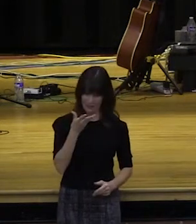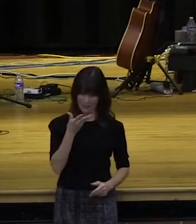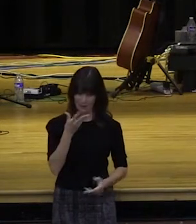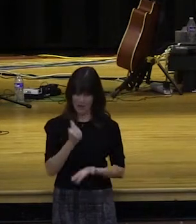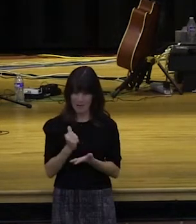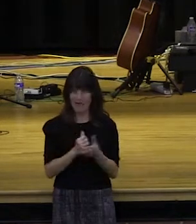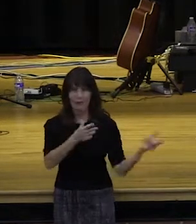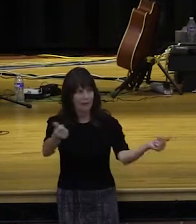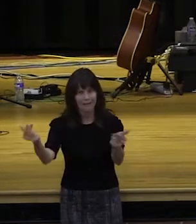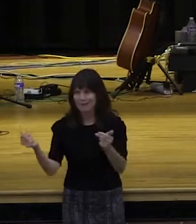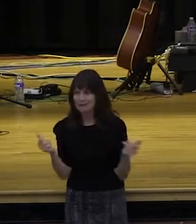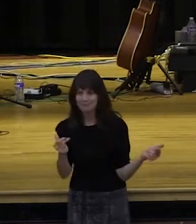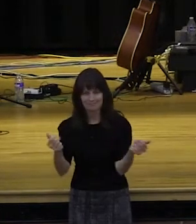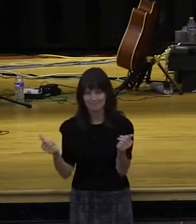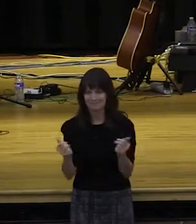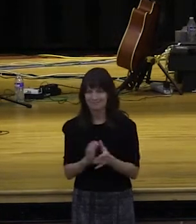And I just want you to know I love you.